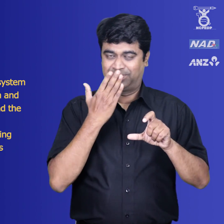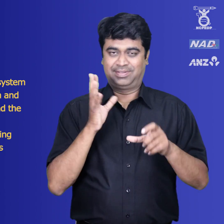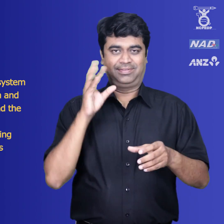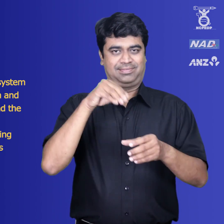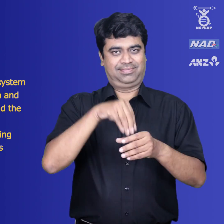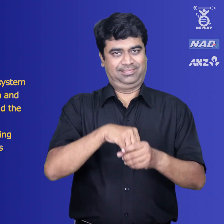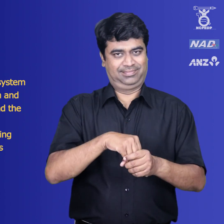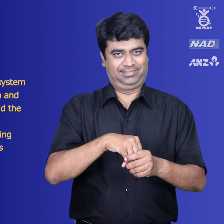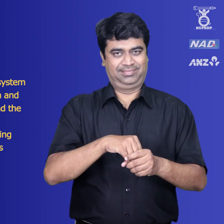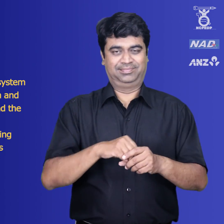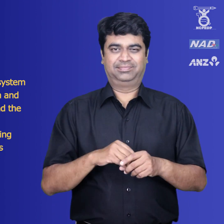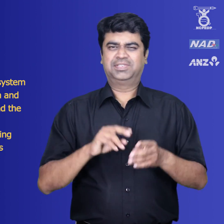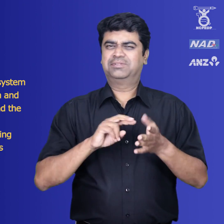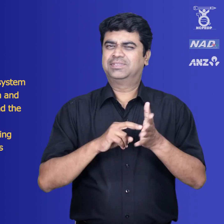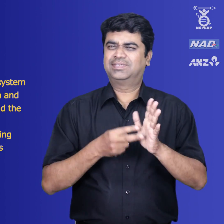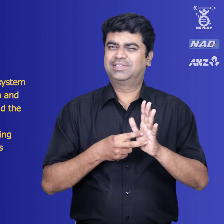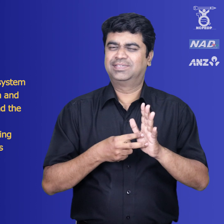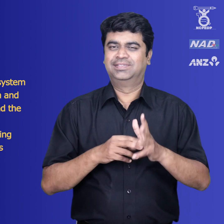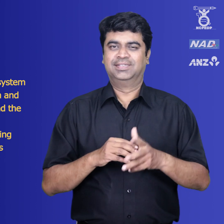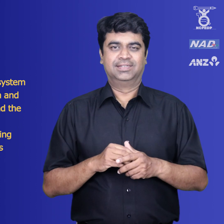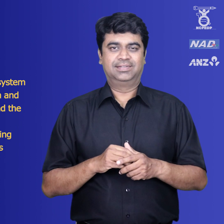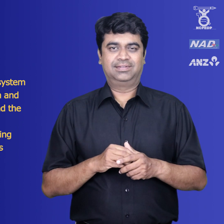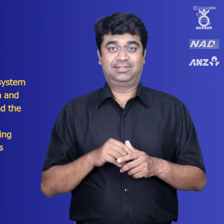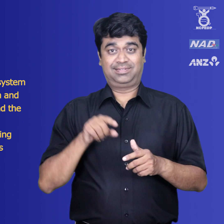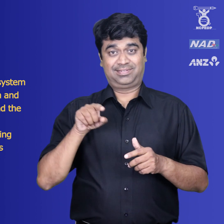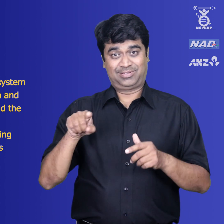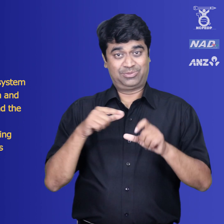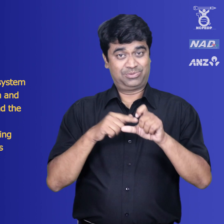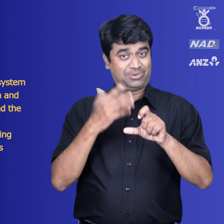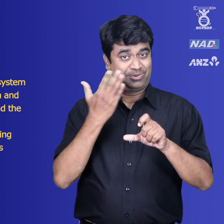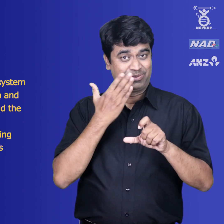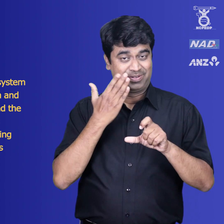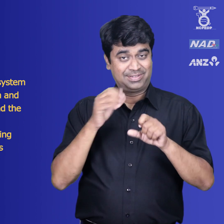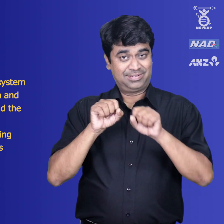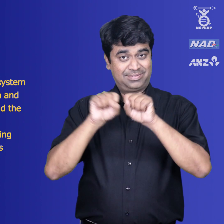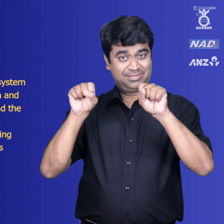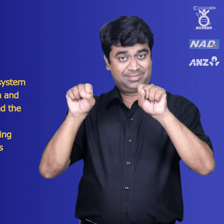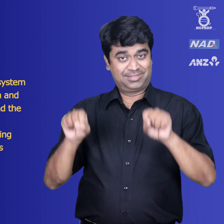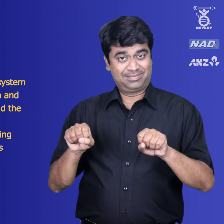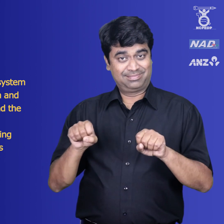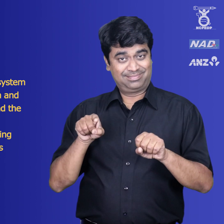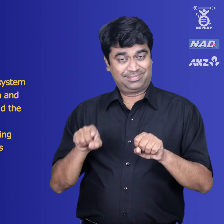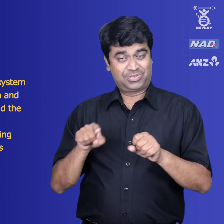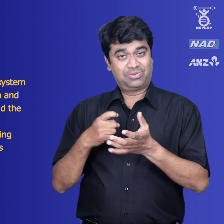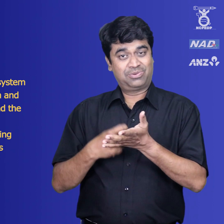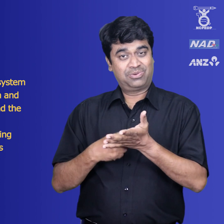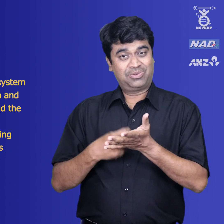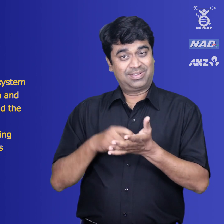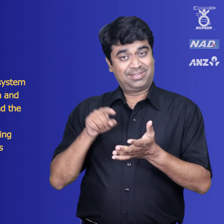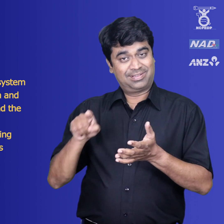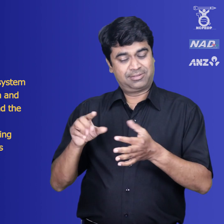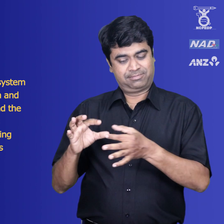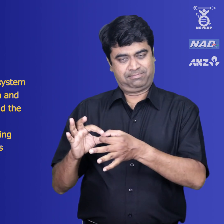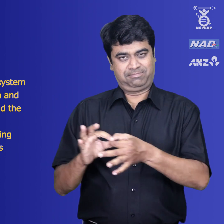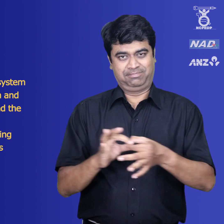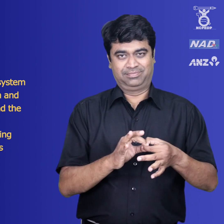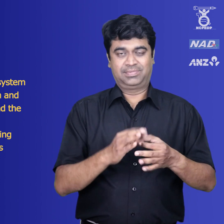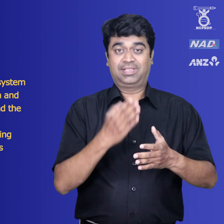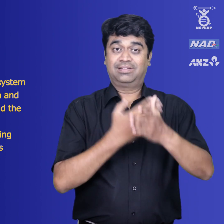Inclusive education means a system of education wherein students